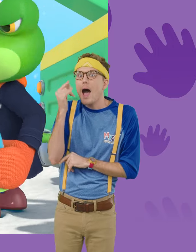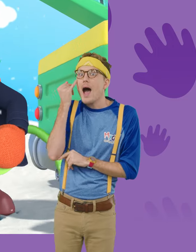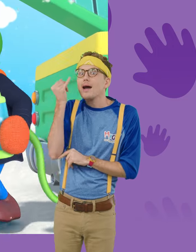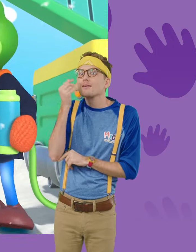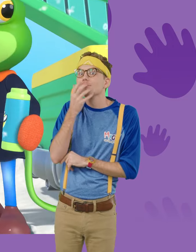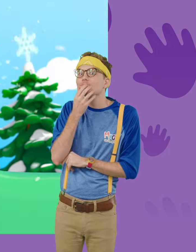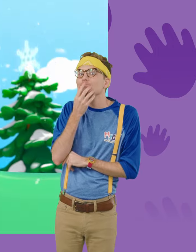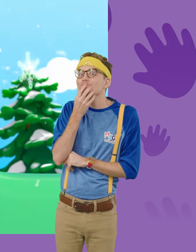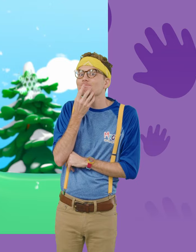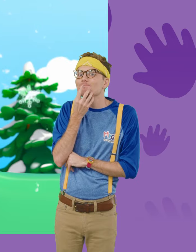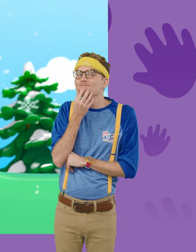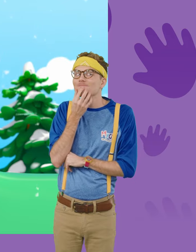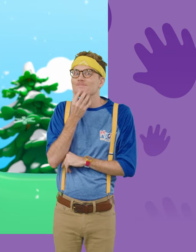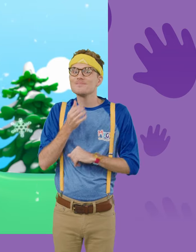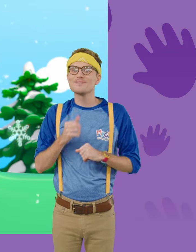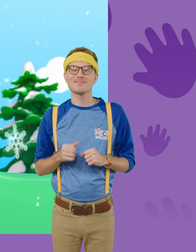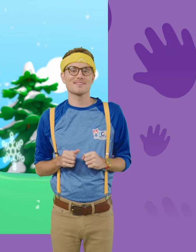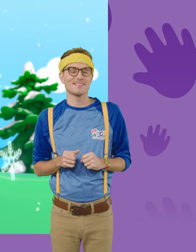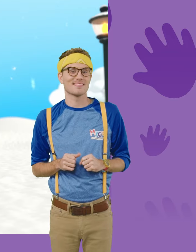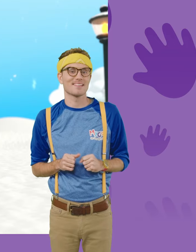idea!